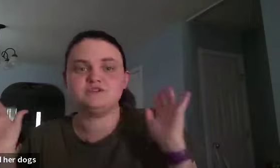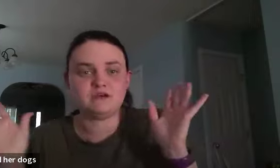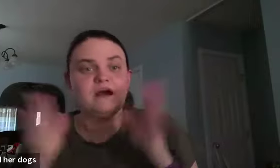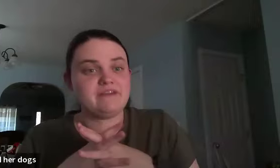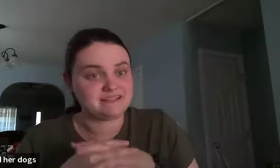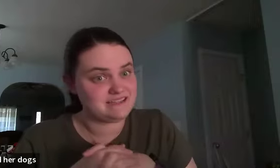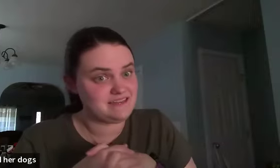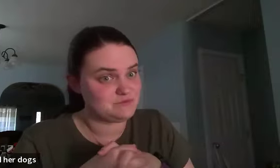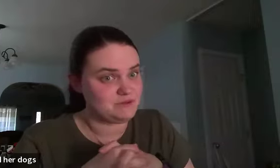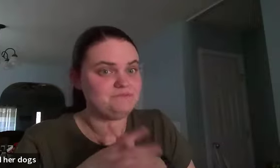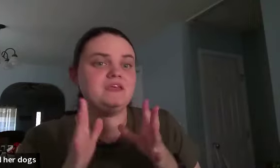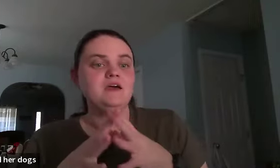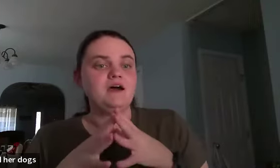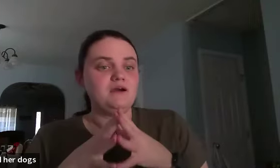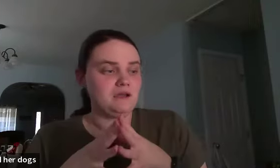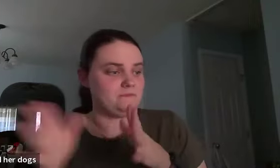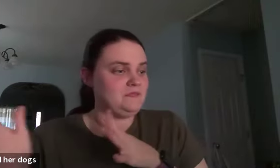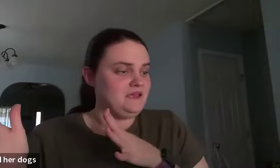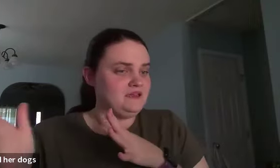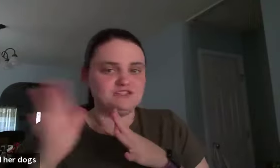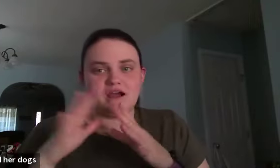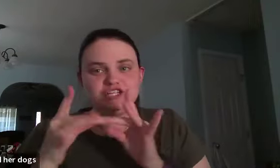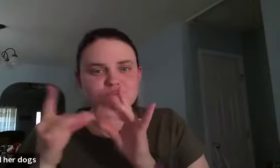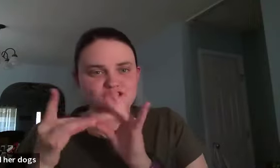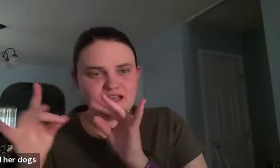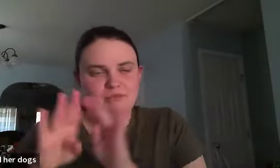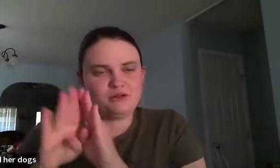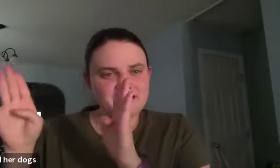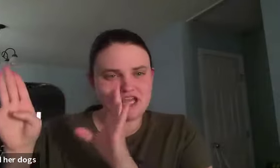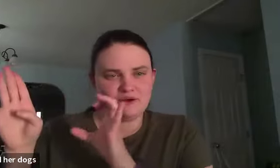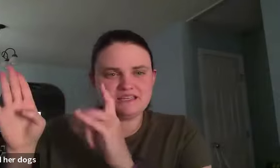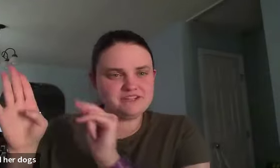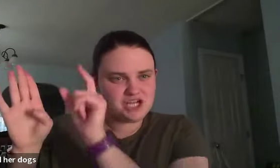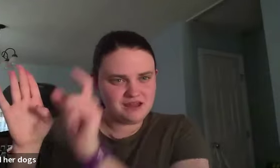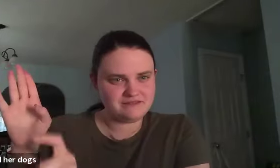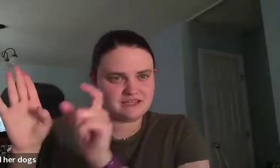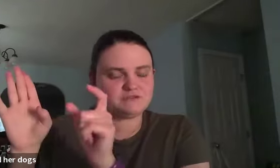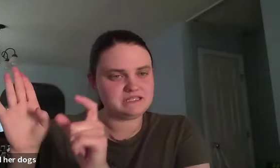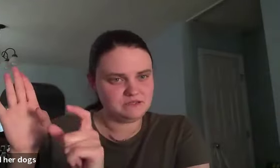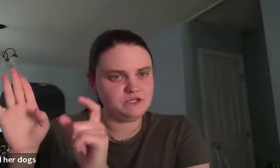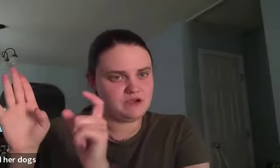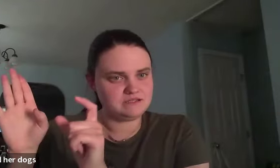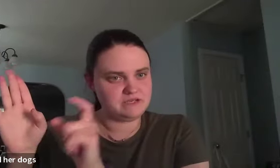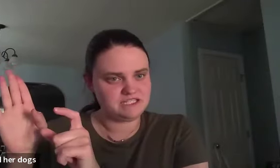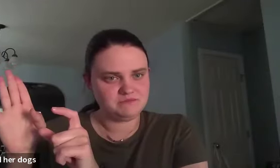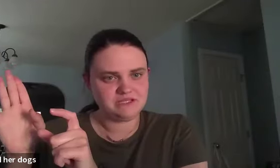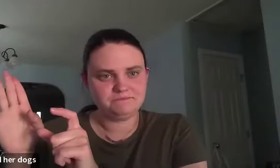so they will have access to that as well. Okay. Sorry, I just was looking, I pull up my chat. I always have a chat in the side so I can see when you guys are messaging me